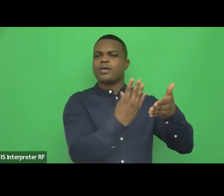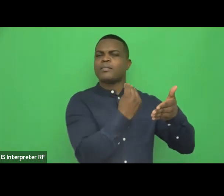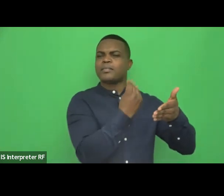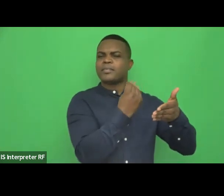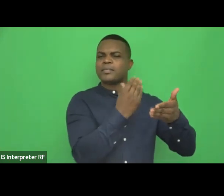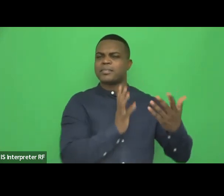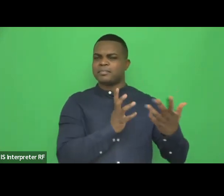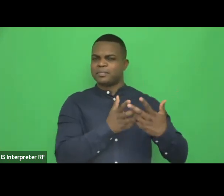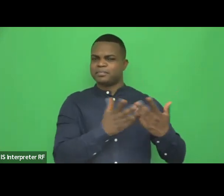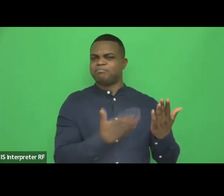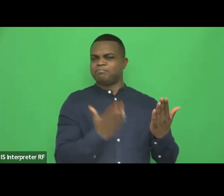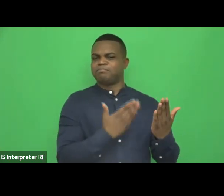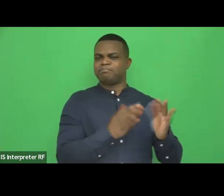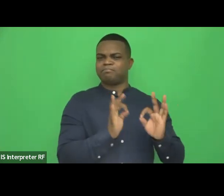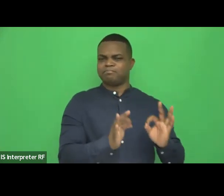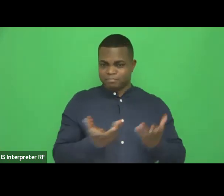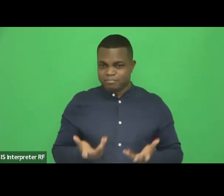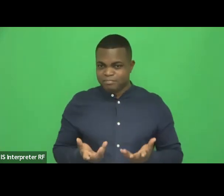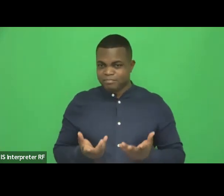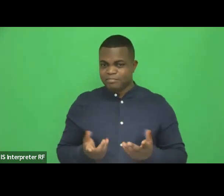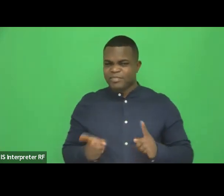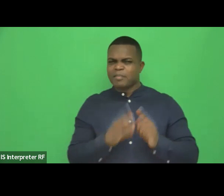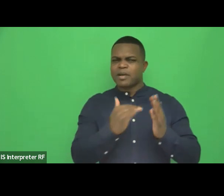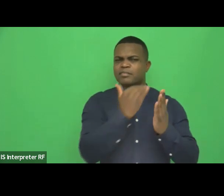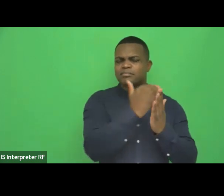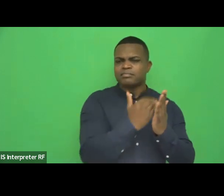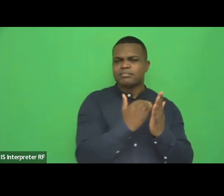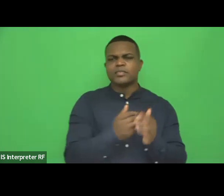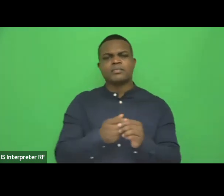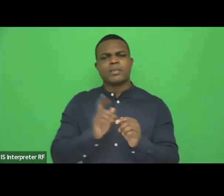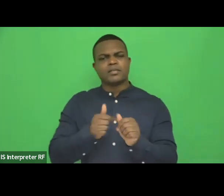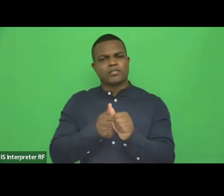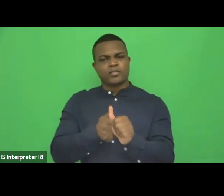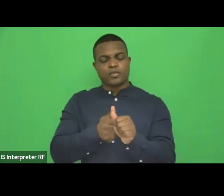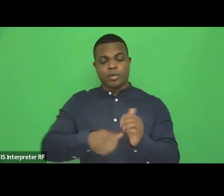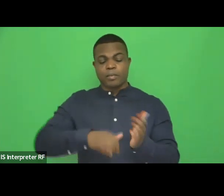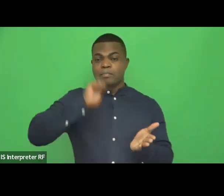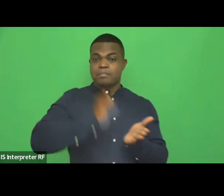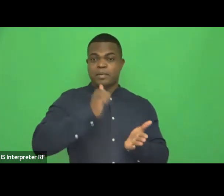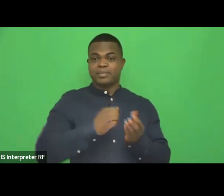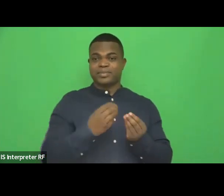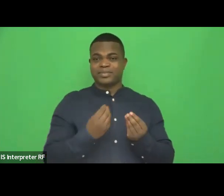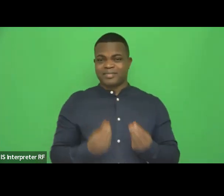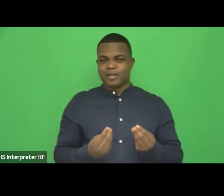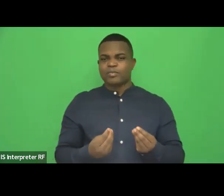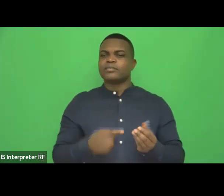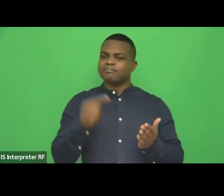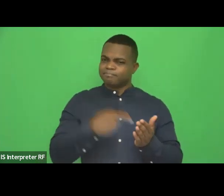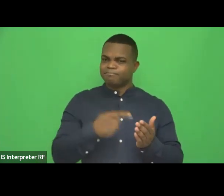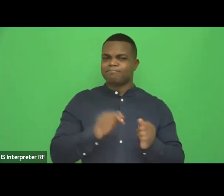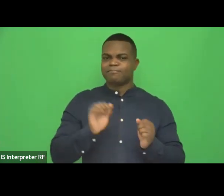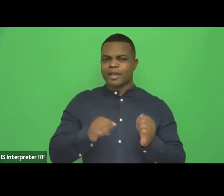that benefit everyone but are essential for an equitable reading experience for people with print disabilities.